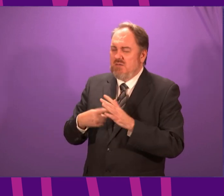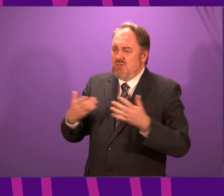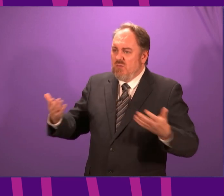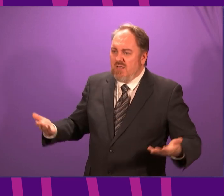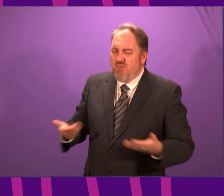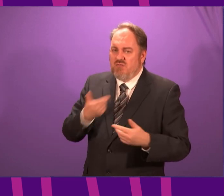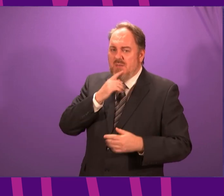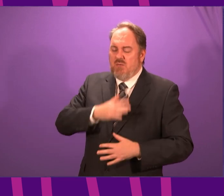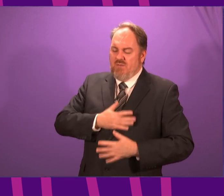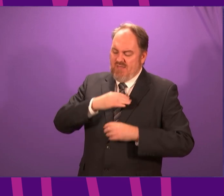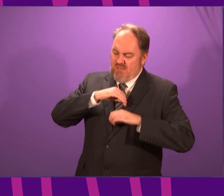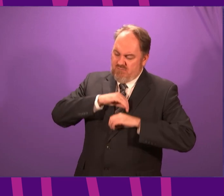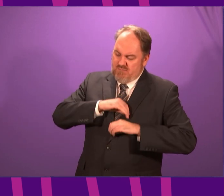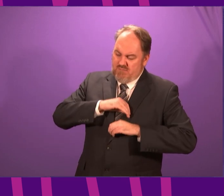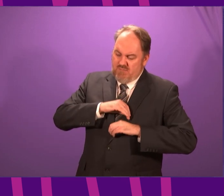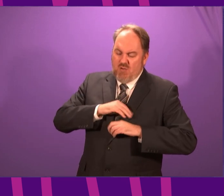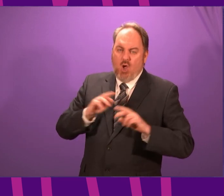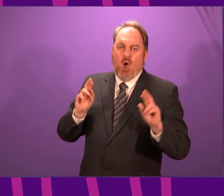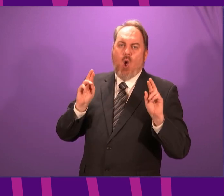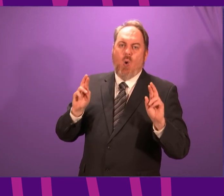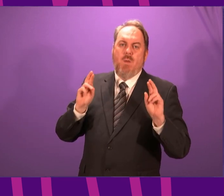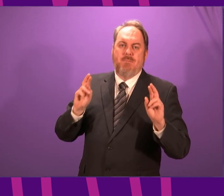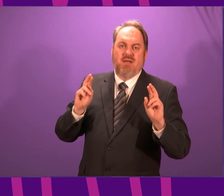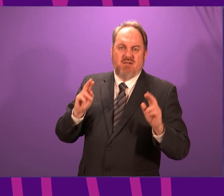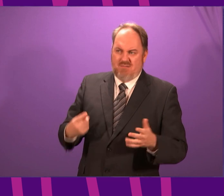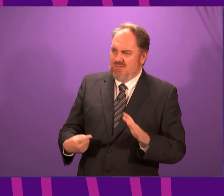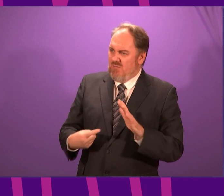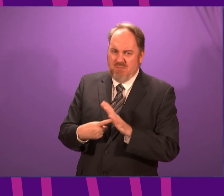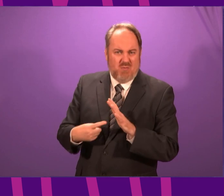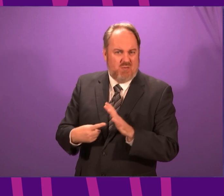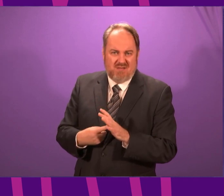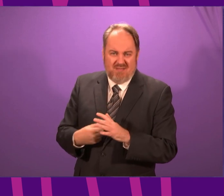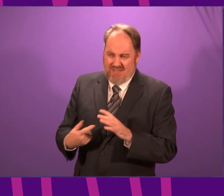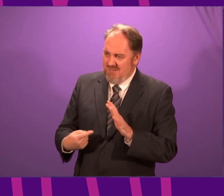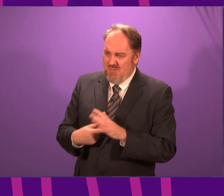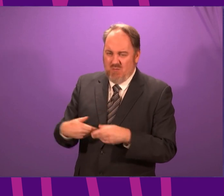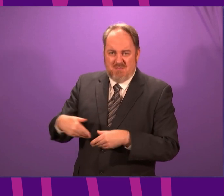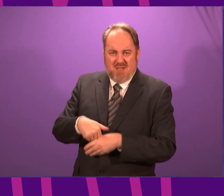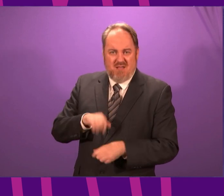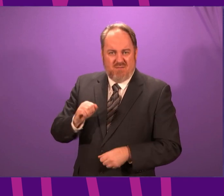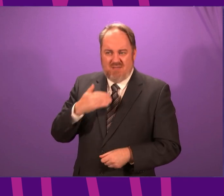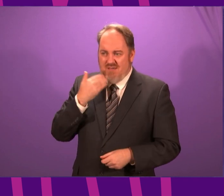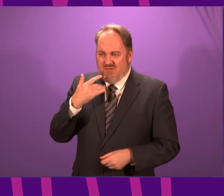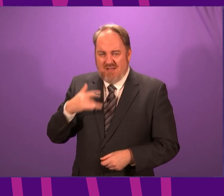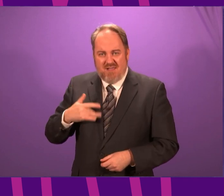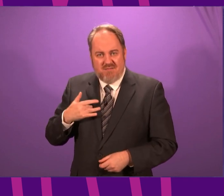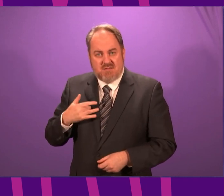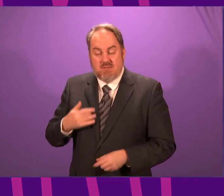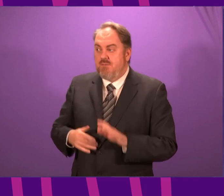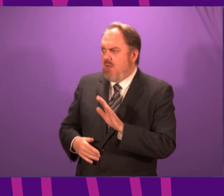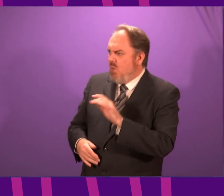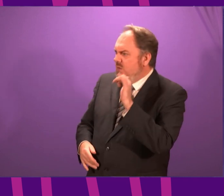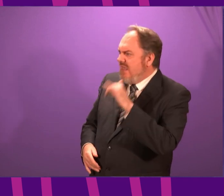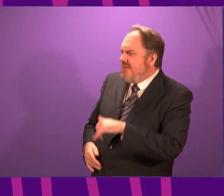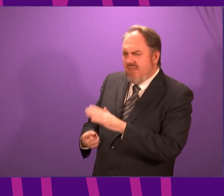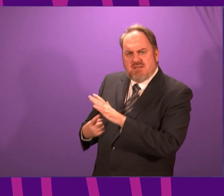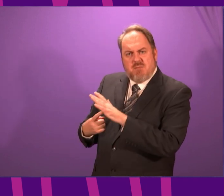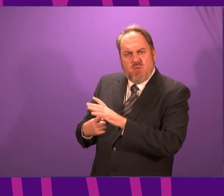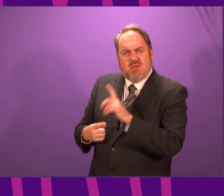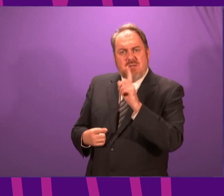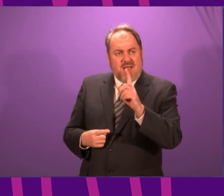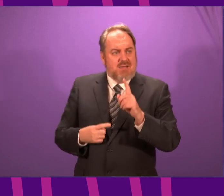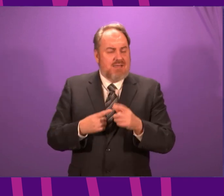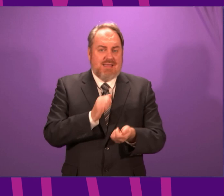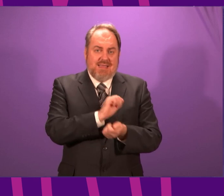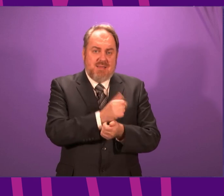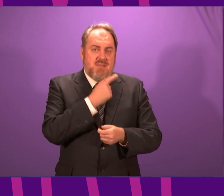Davison. Absolutely. It is absolutely important to give people hope. It is also important to keep people safe. These are very difficult questions,